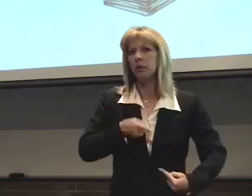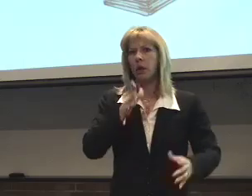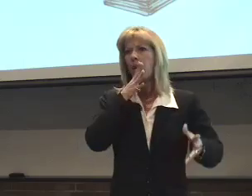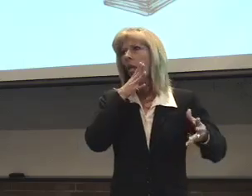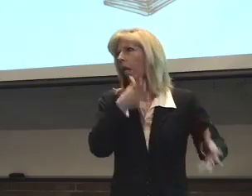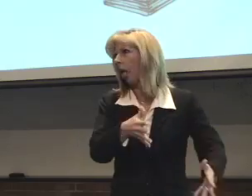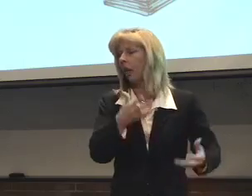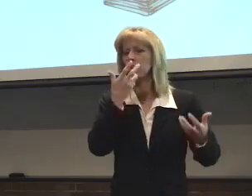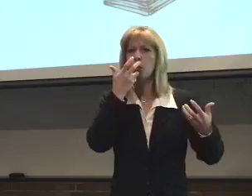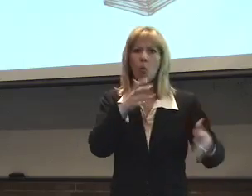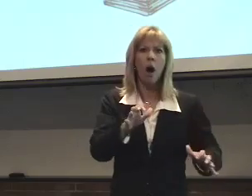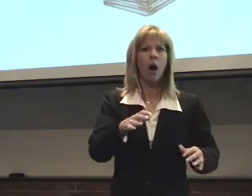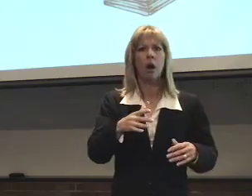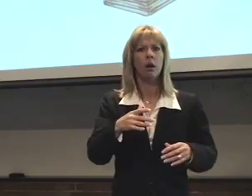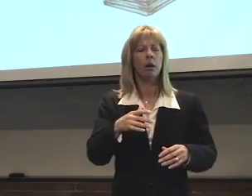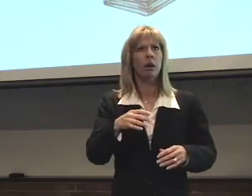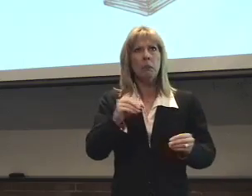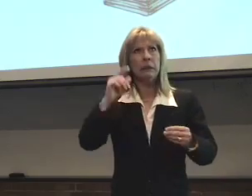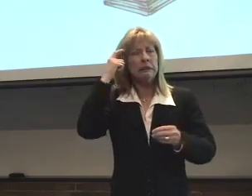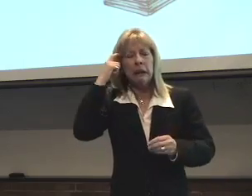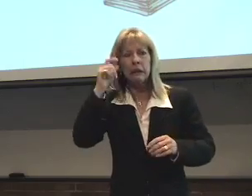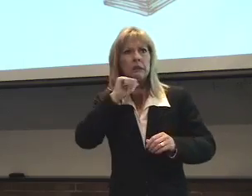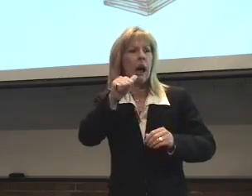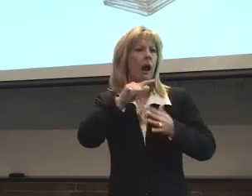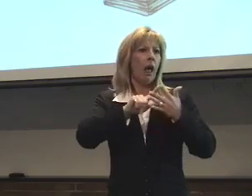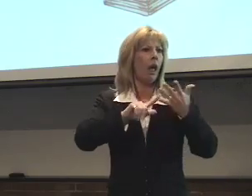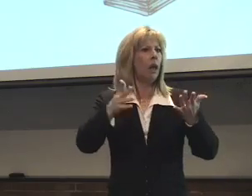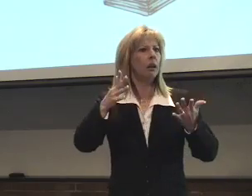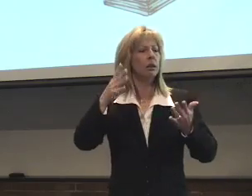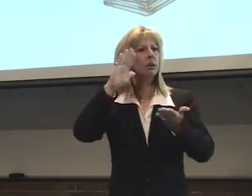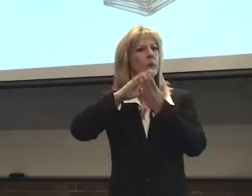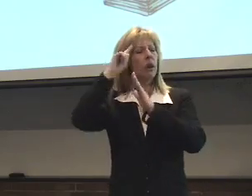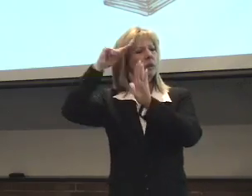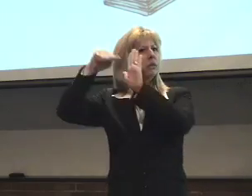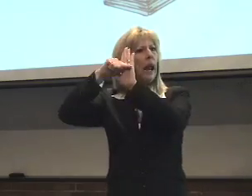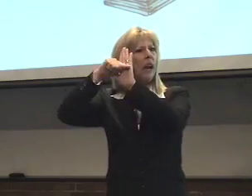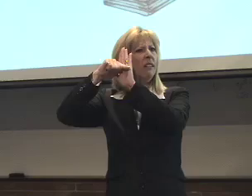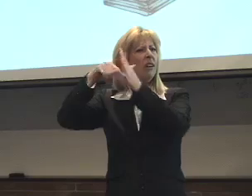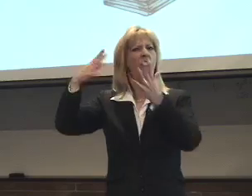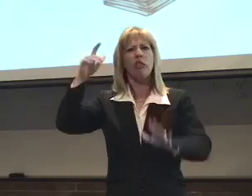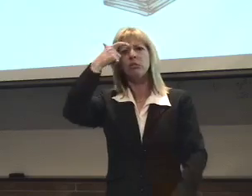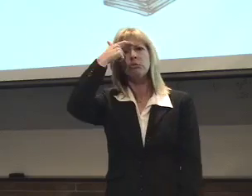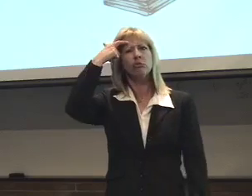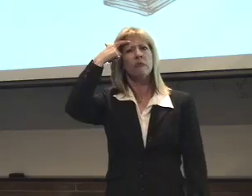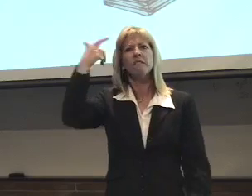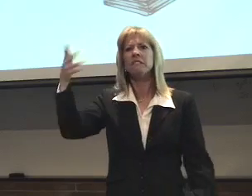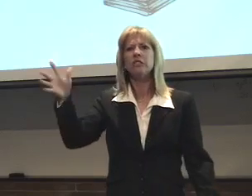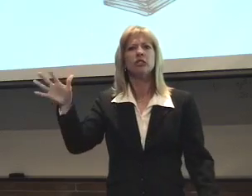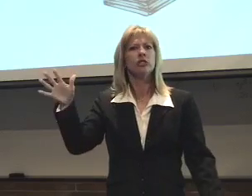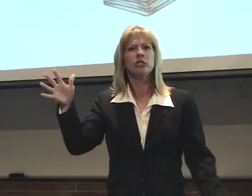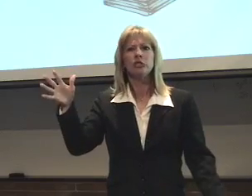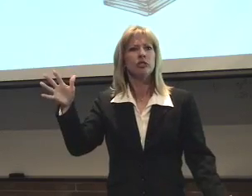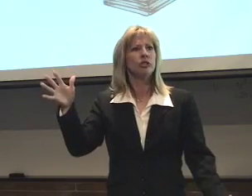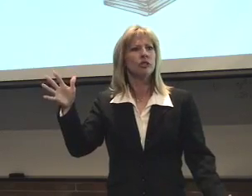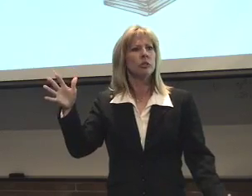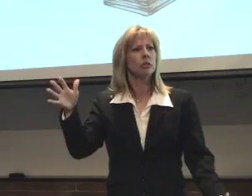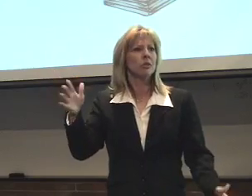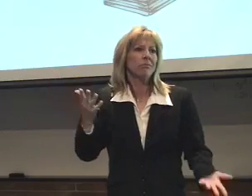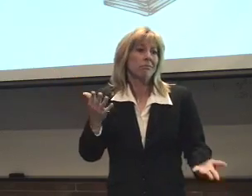things. So there becomes a real, forget it. It's just something that makes me angry and frustrated. So these